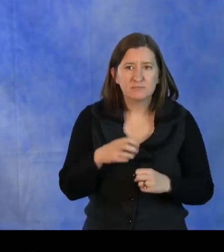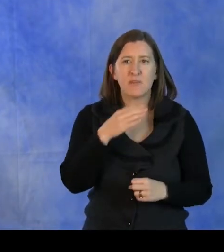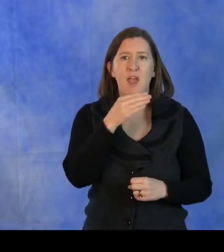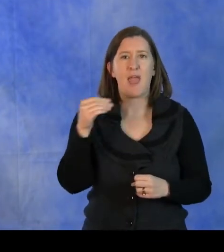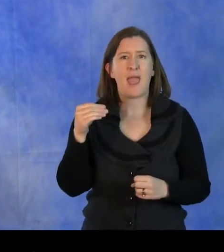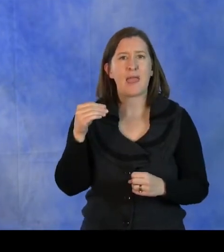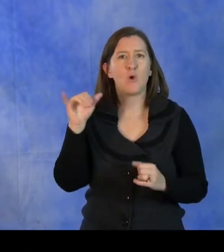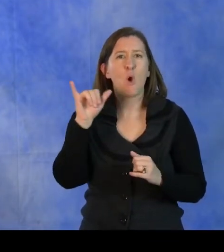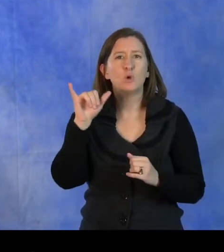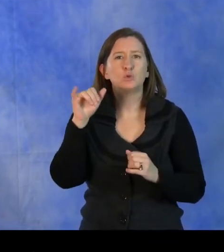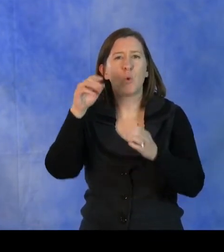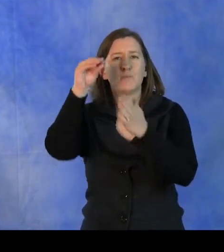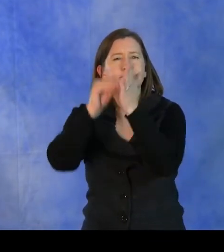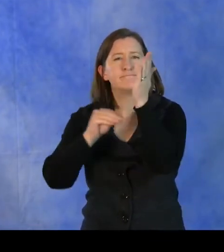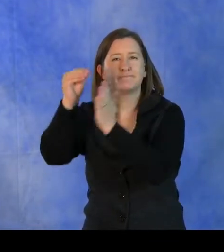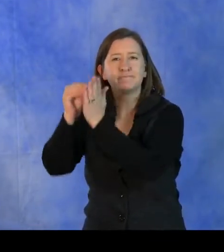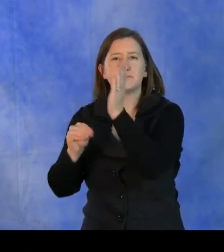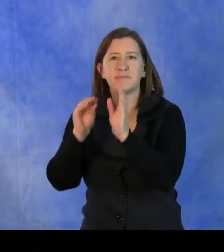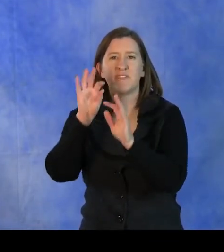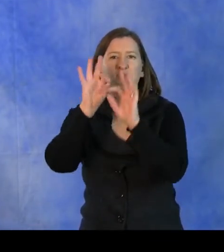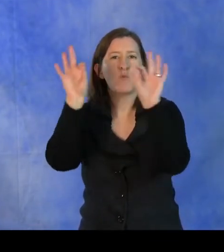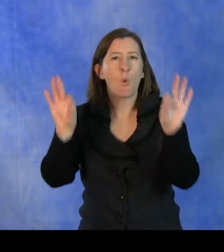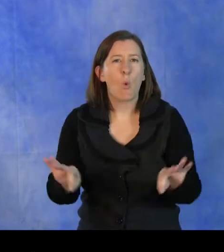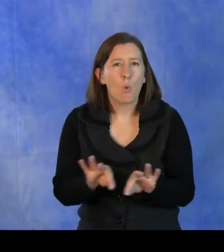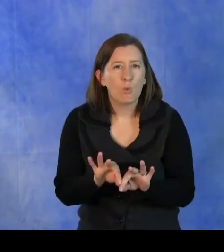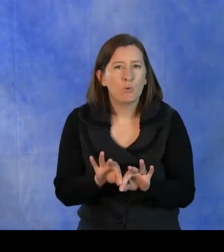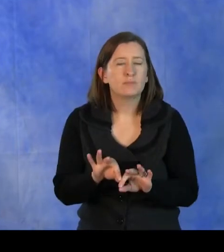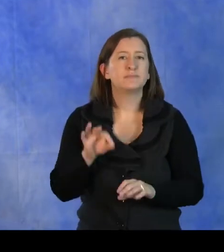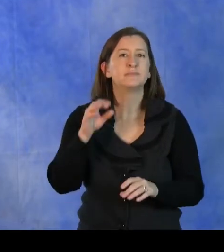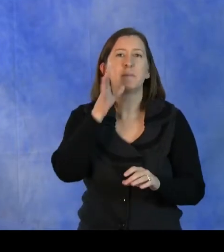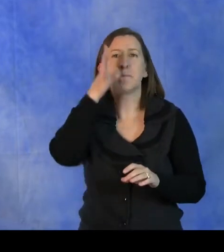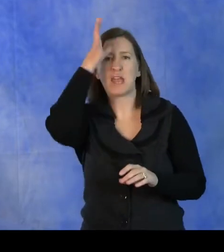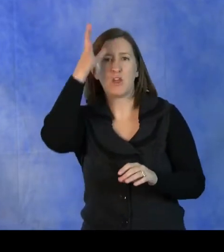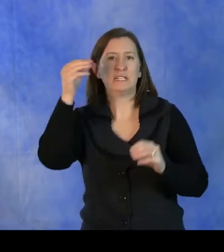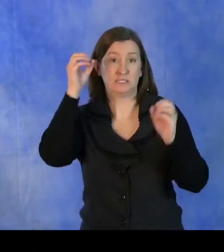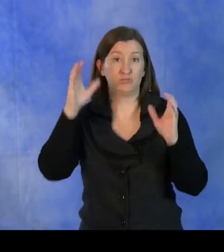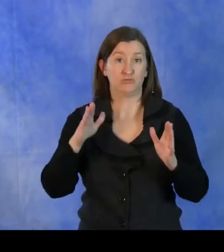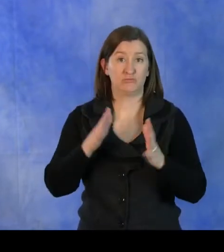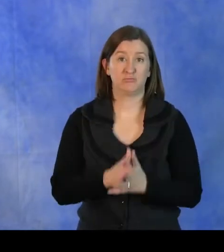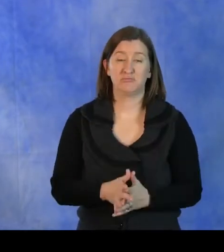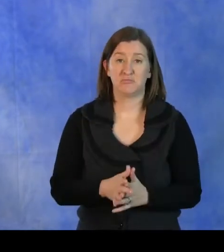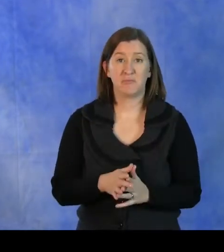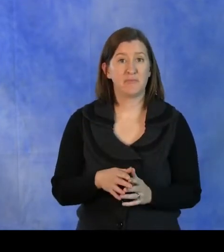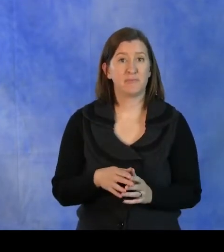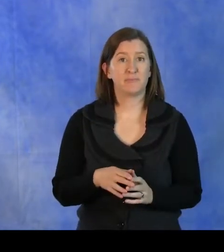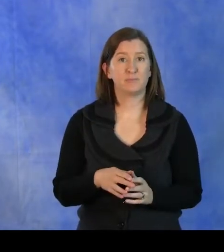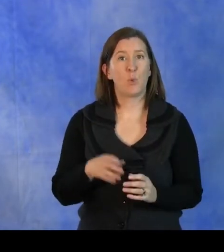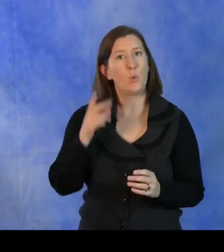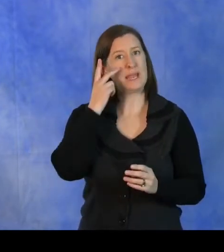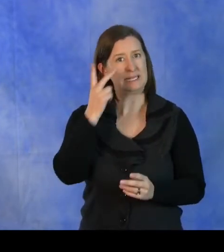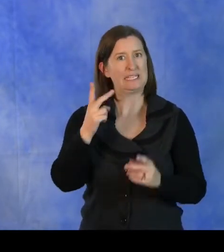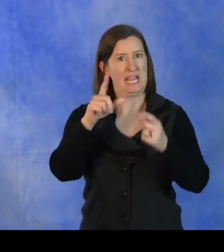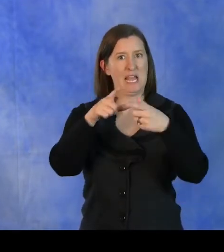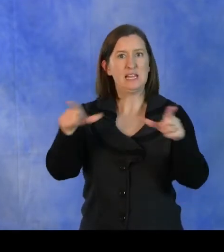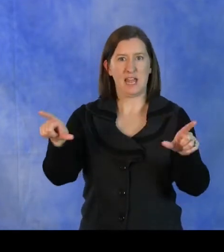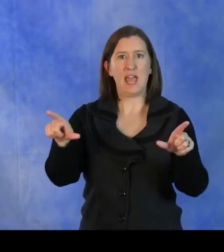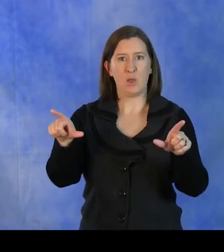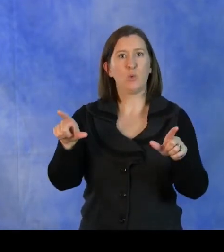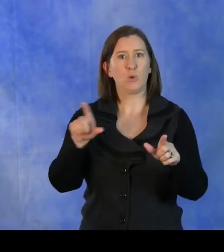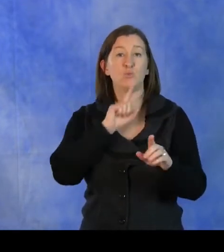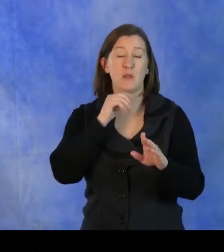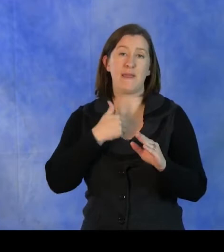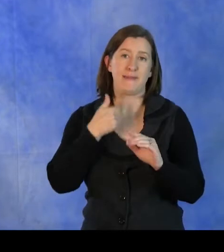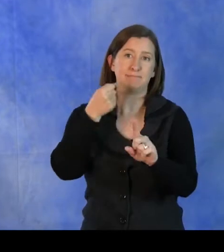had appropriate EF skills for children their age. They looked at their behavior, they did analysis